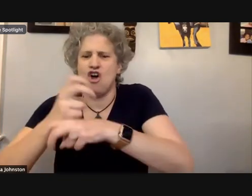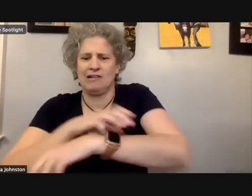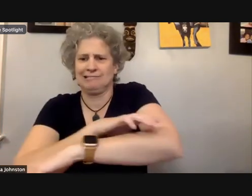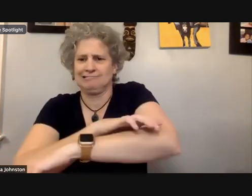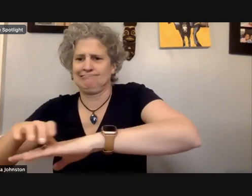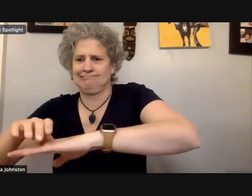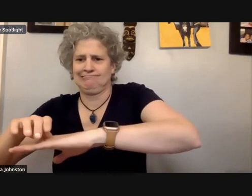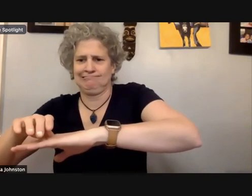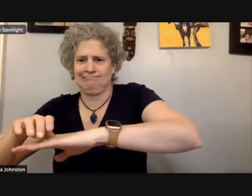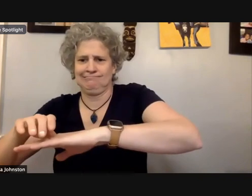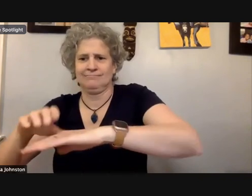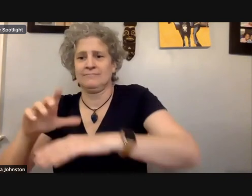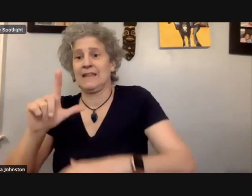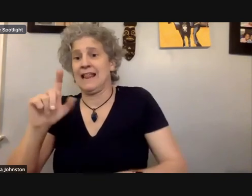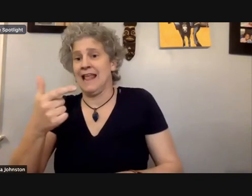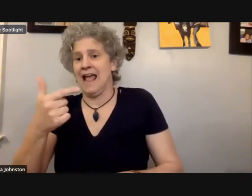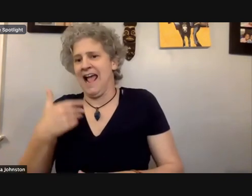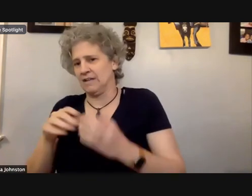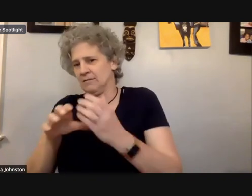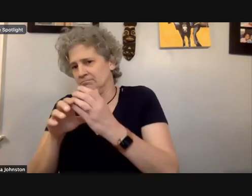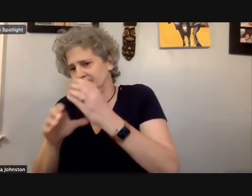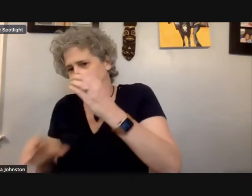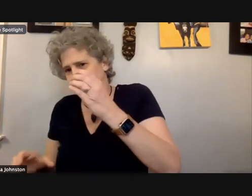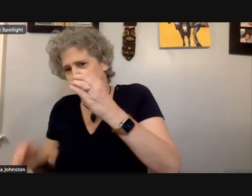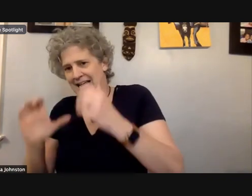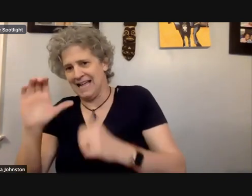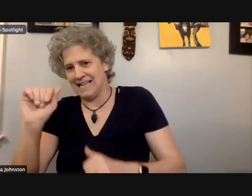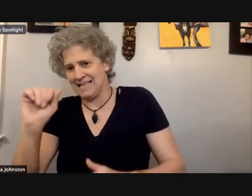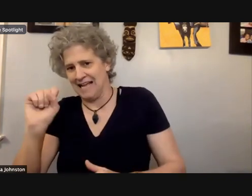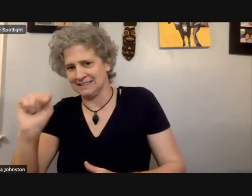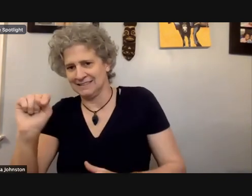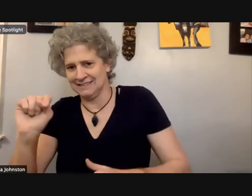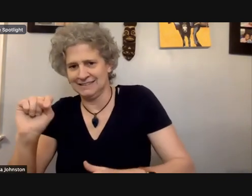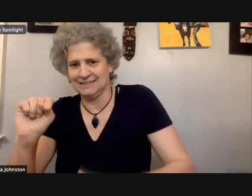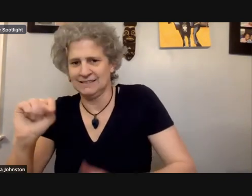And cast, like a hard cast if you break a bone.